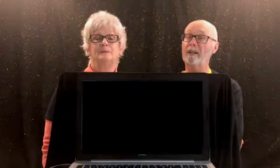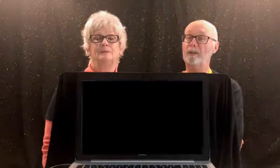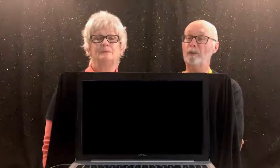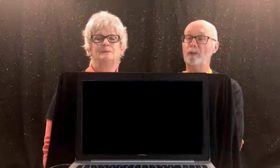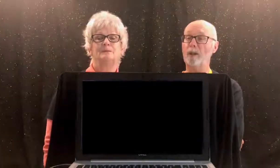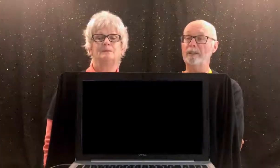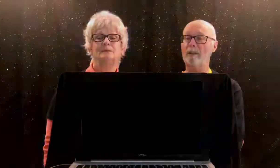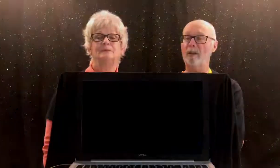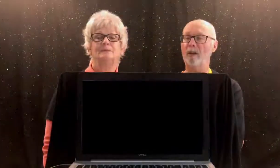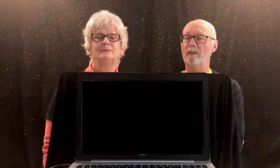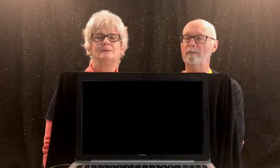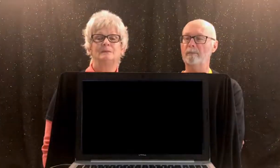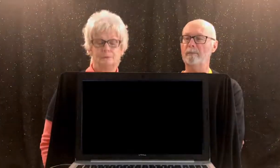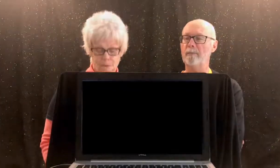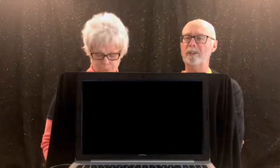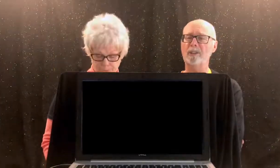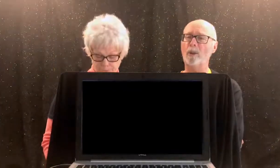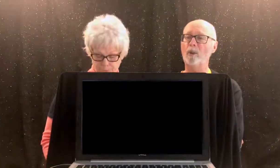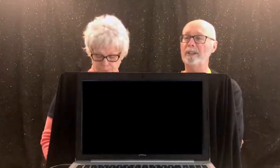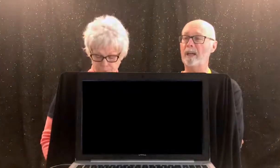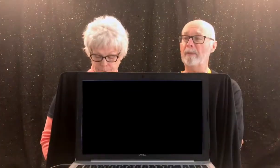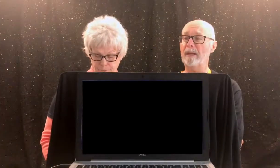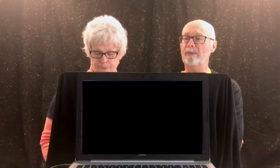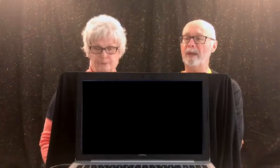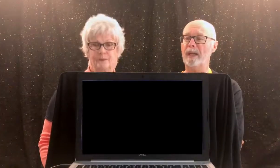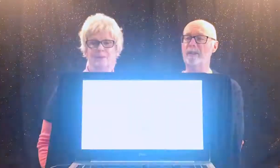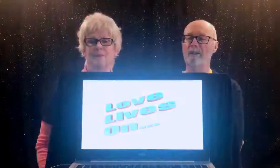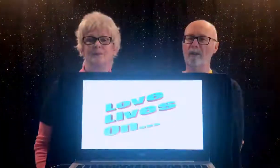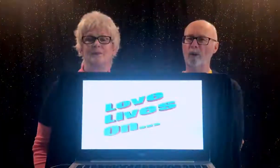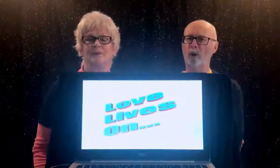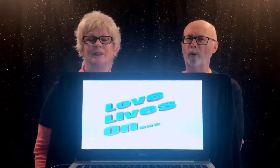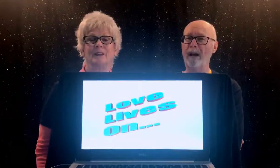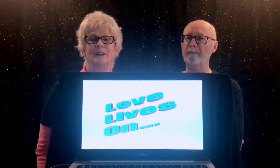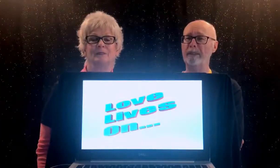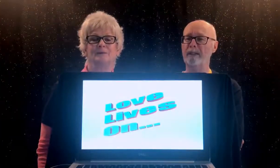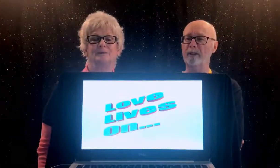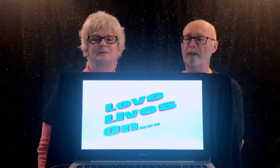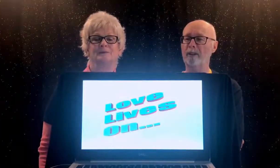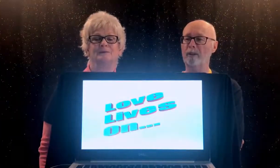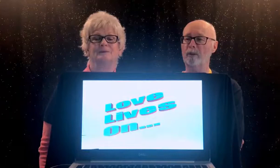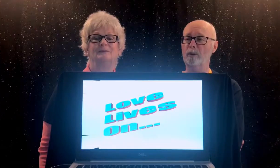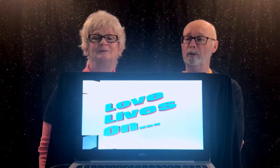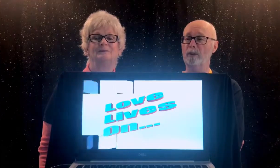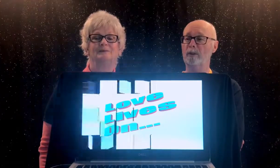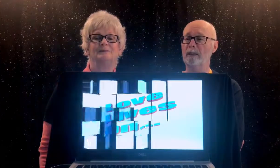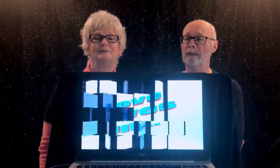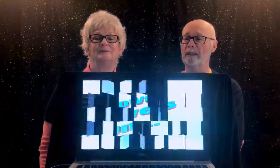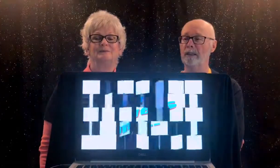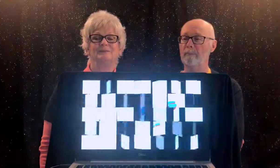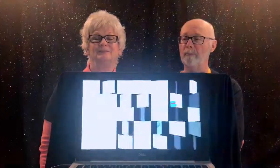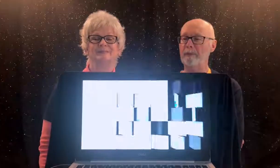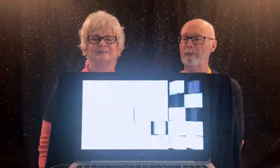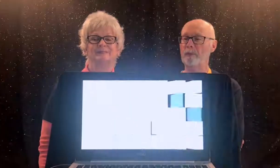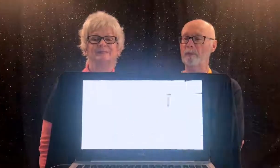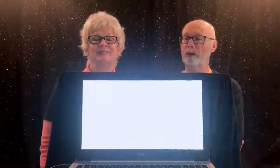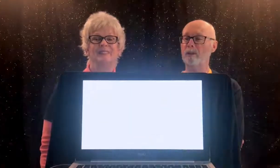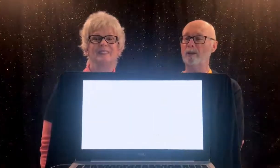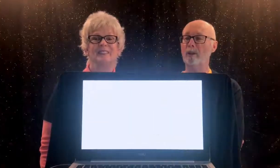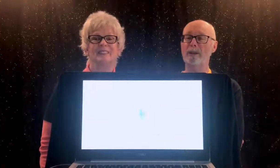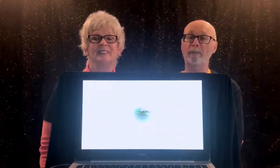barely crawling along, maybe just holding on by a thread, or wrapped in a dark cocoon. Maybe you are slowly